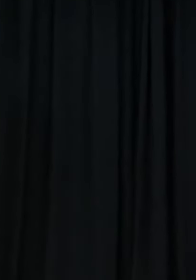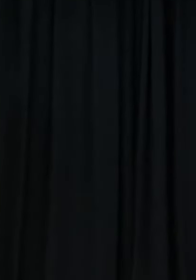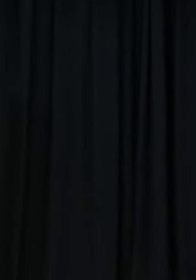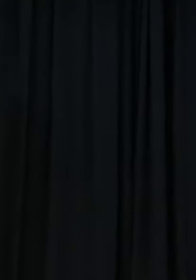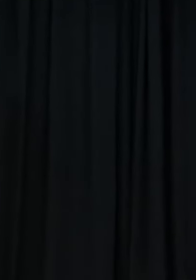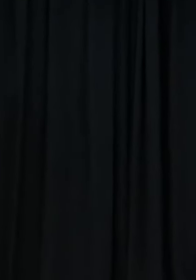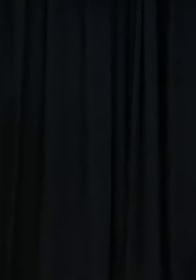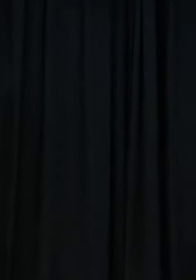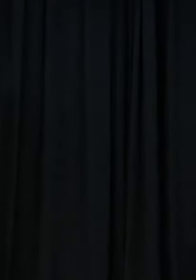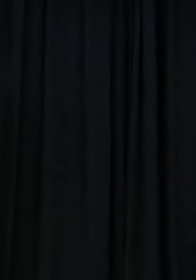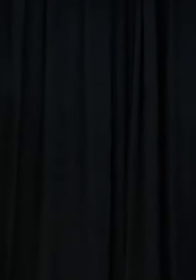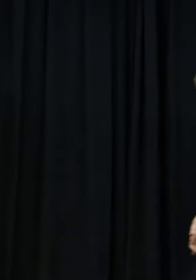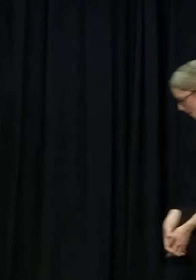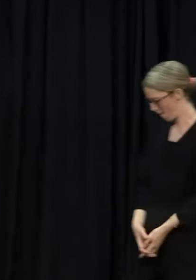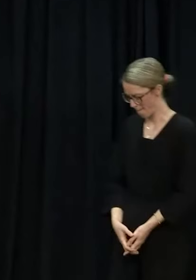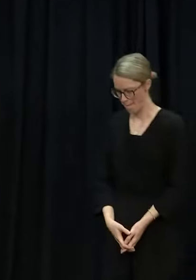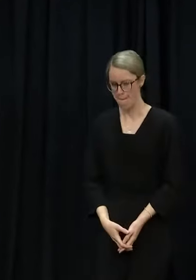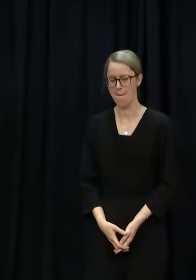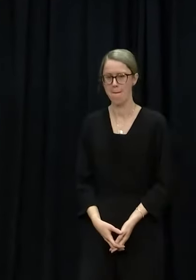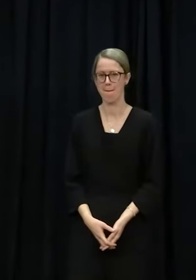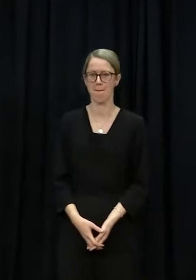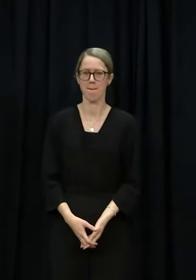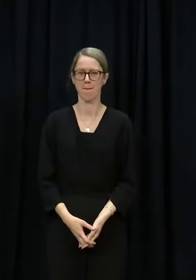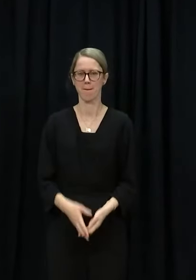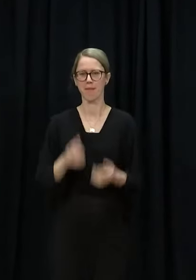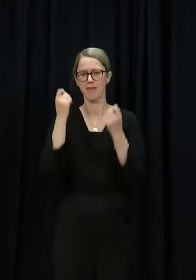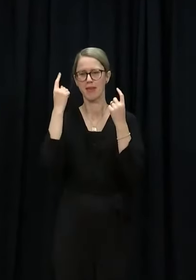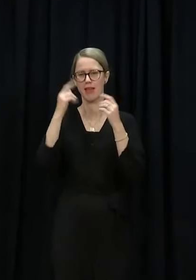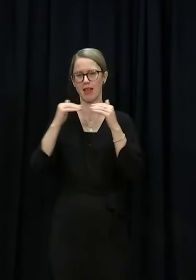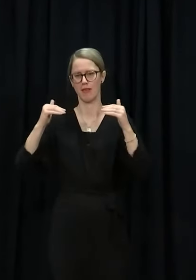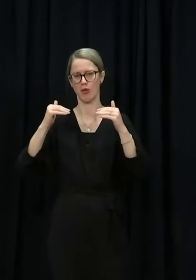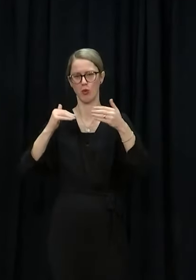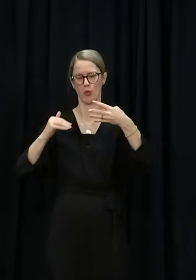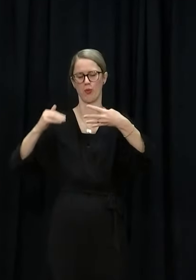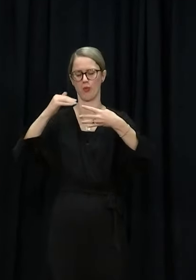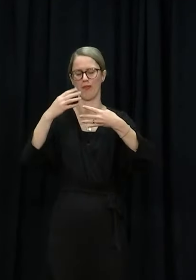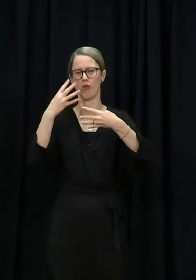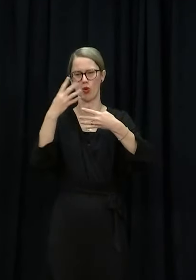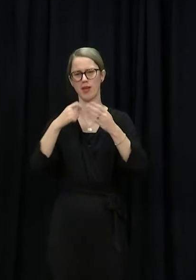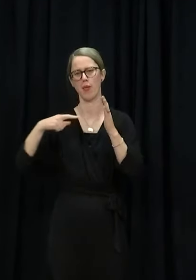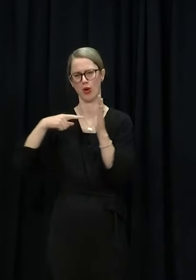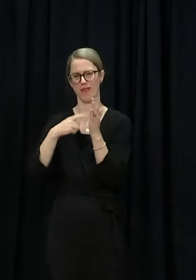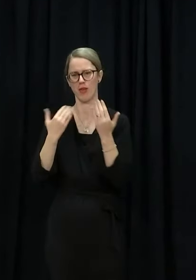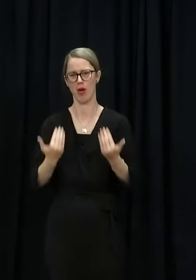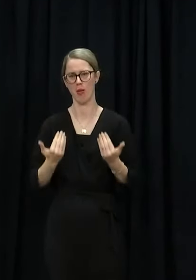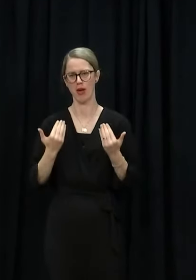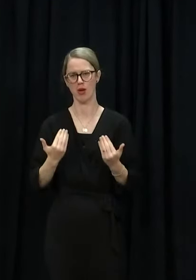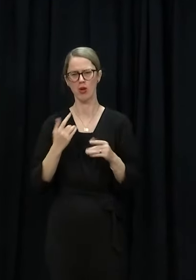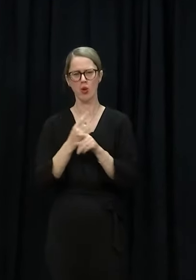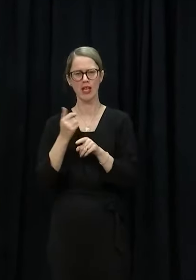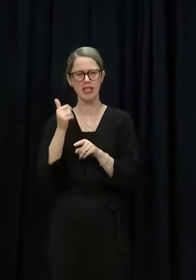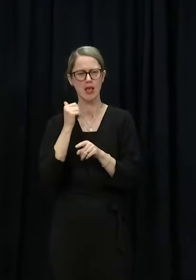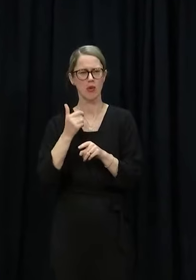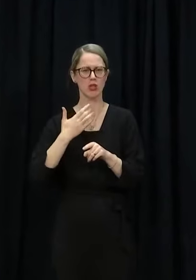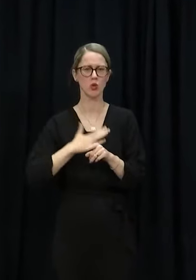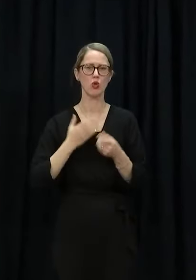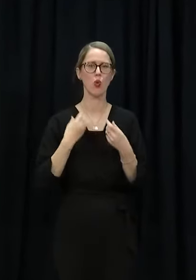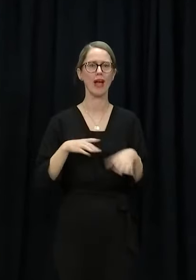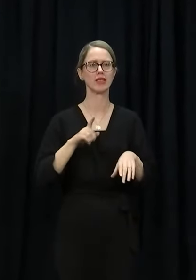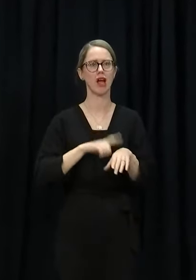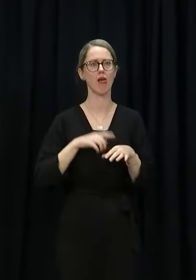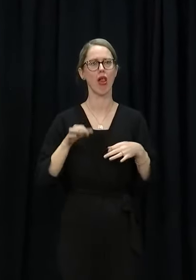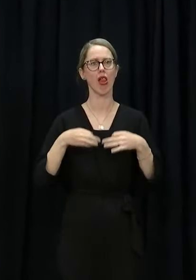level 4 is where New Zealand needs to be at the moment. But as we talked about yesterday, we do want to ensure we don't waste any time